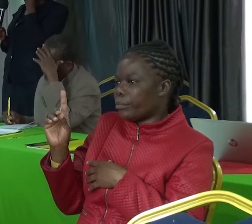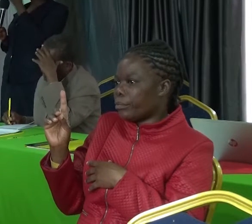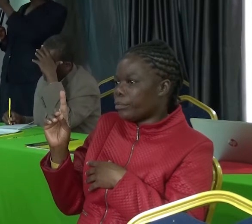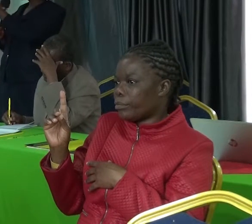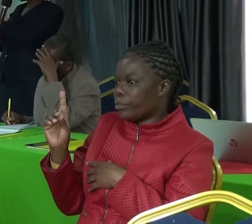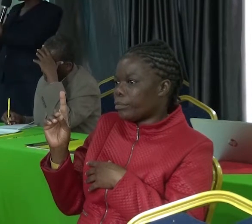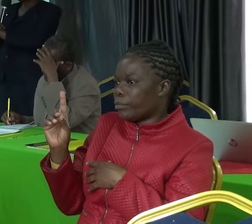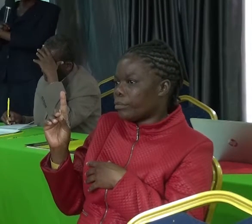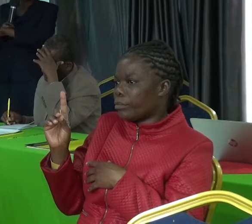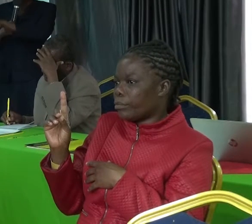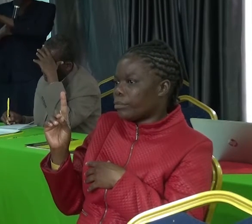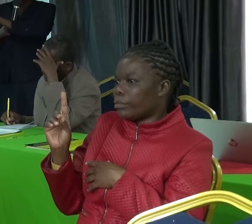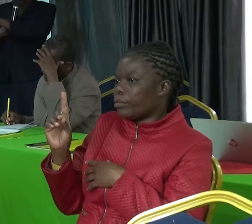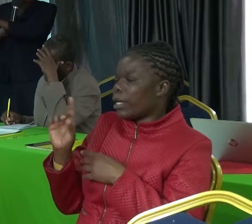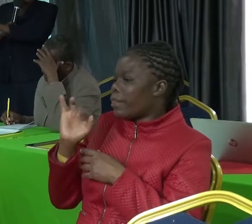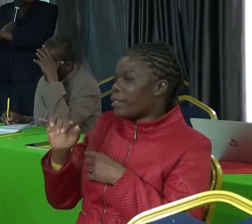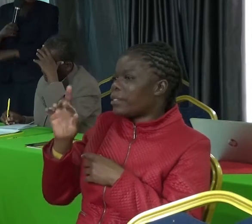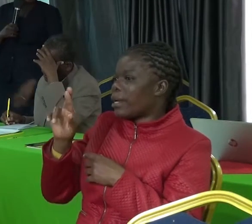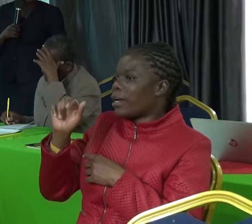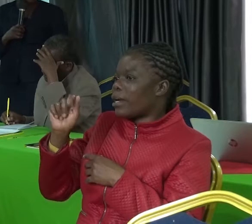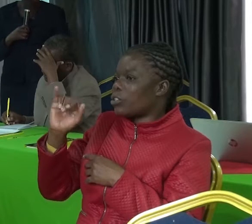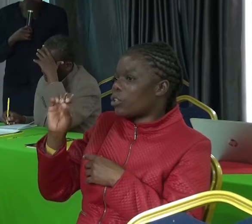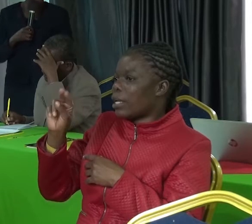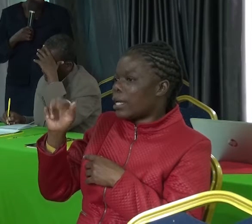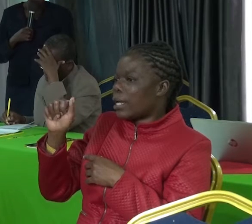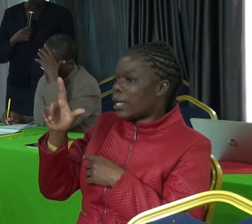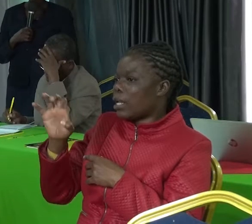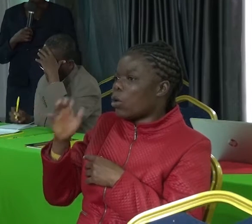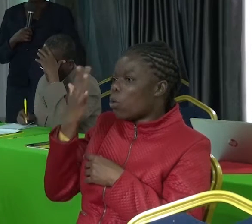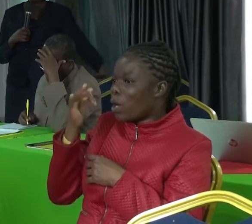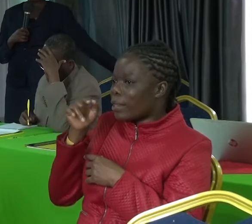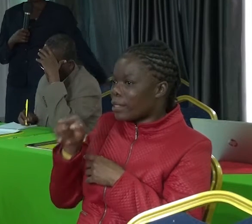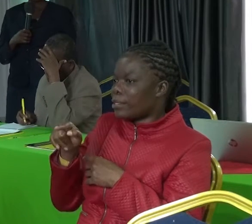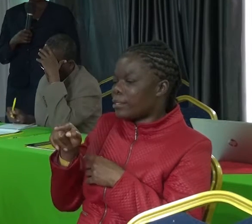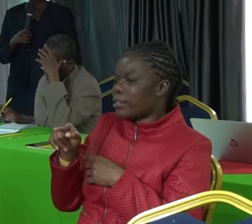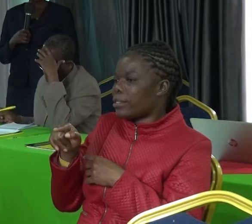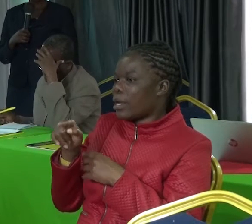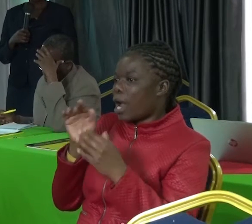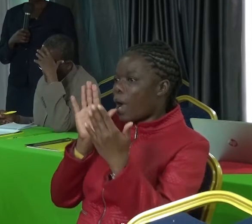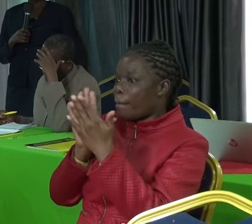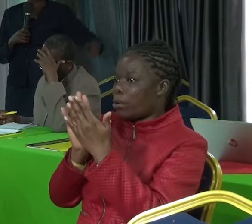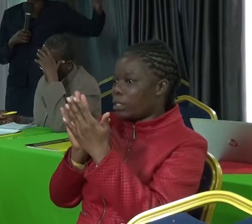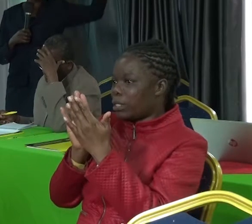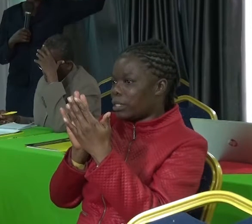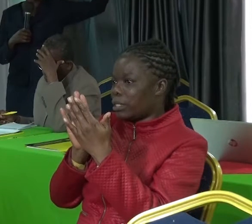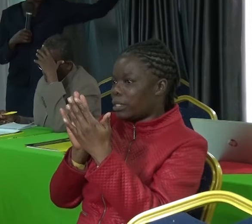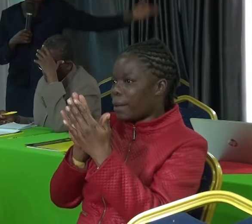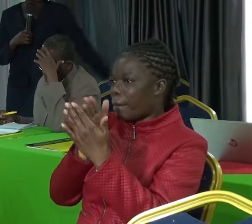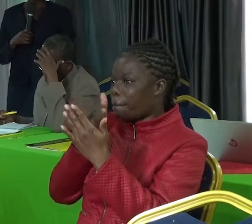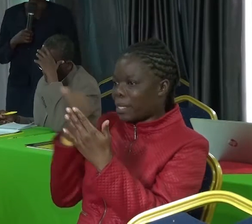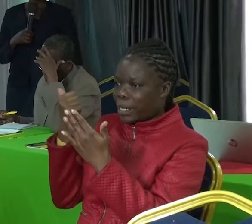So that's the rationale why this approach is now overpowering the approach of